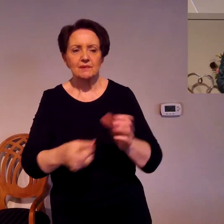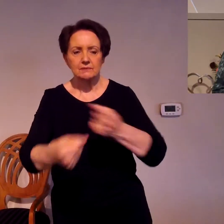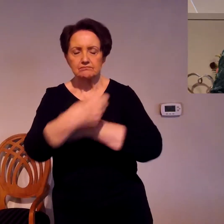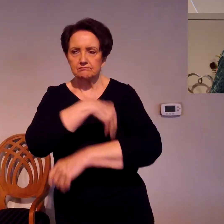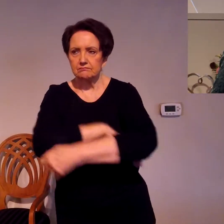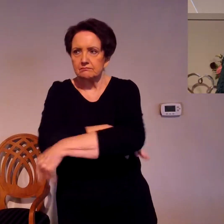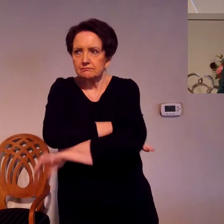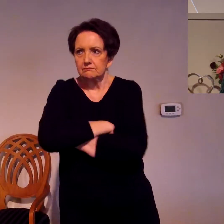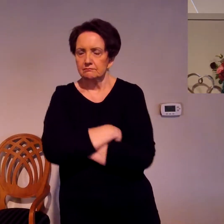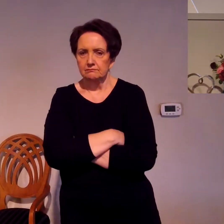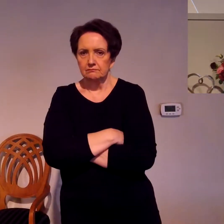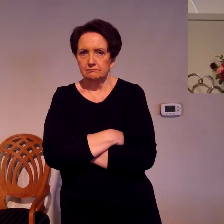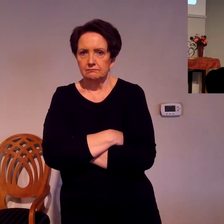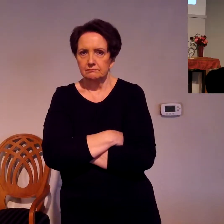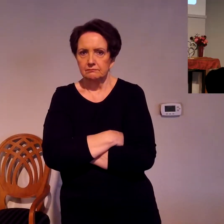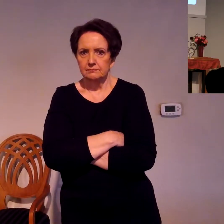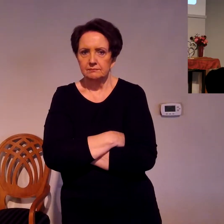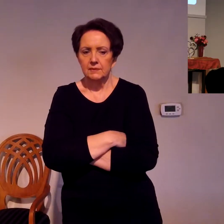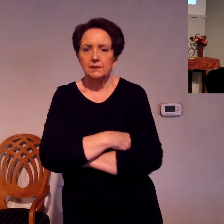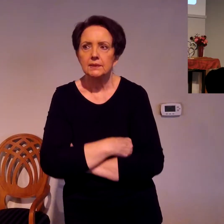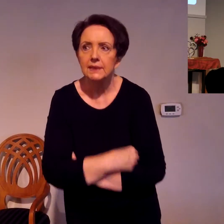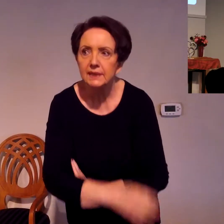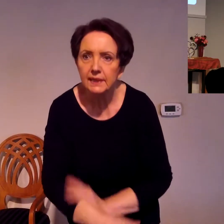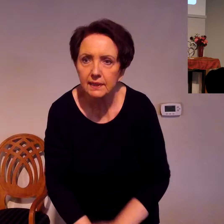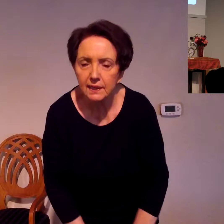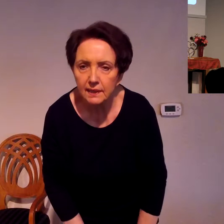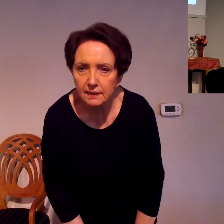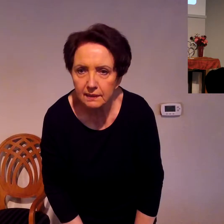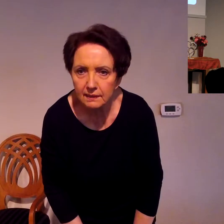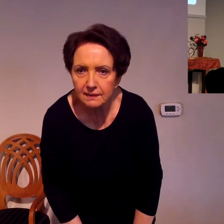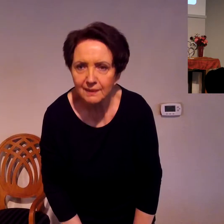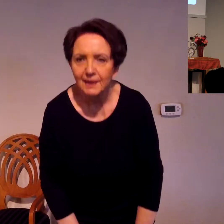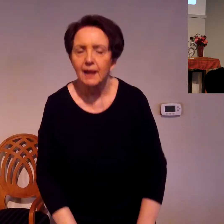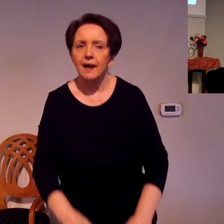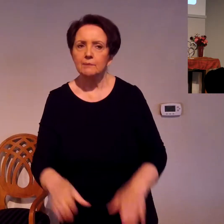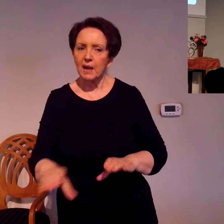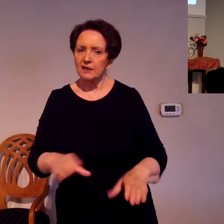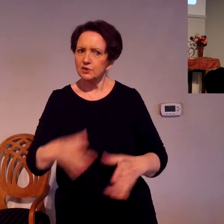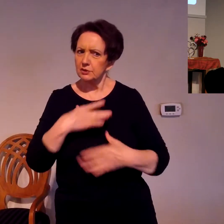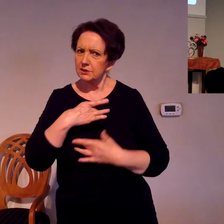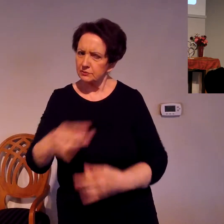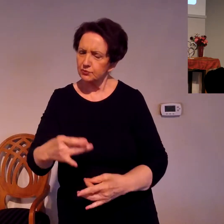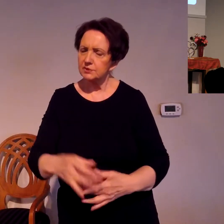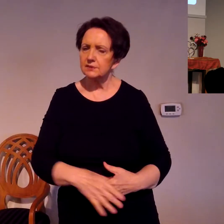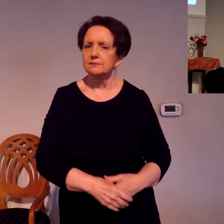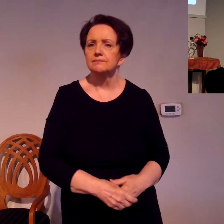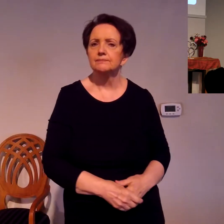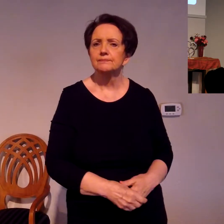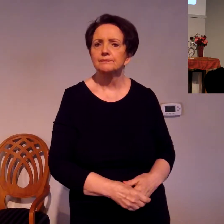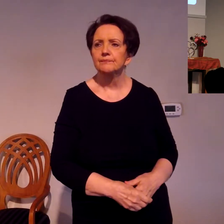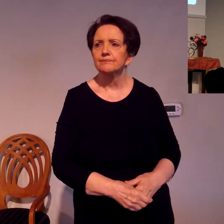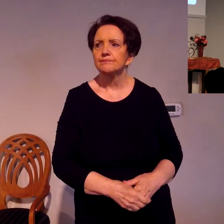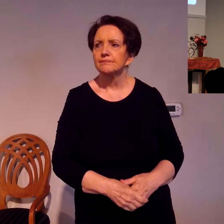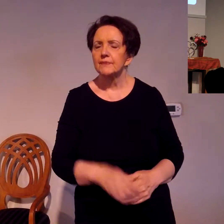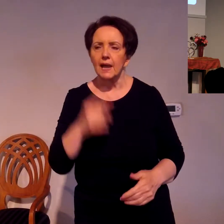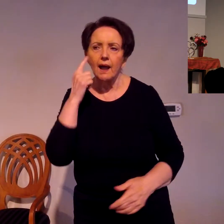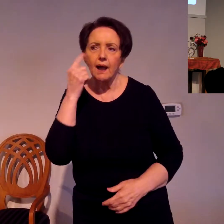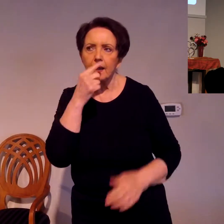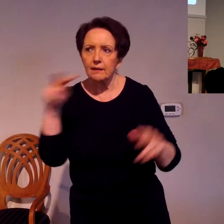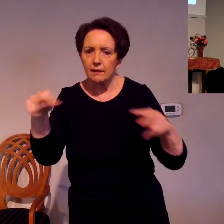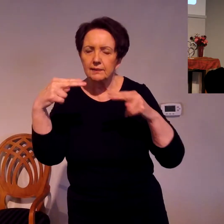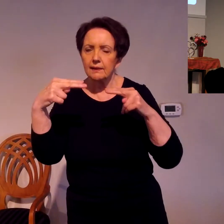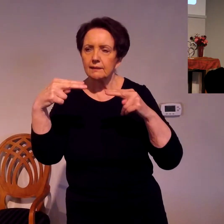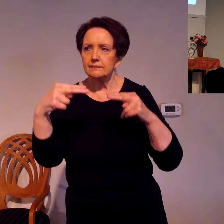Arms crossed. Leaning in. I'm like actively interested. Eye